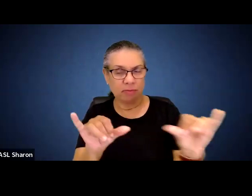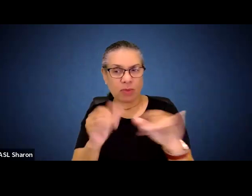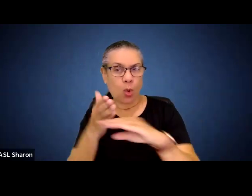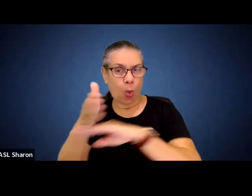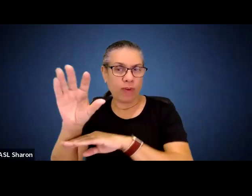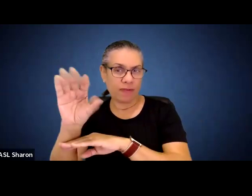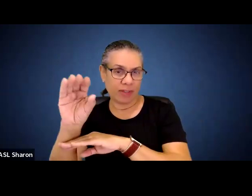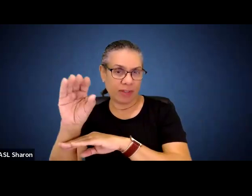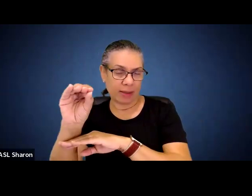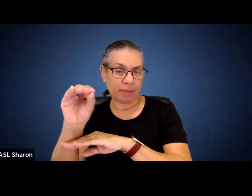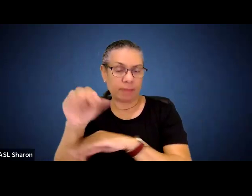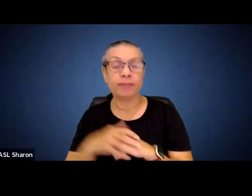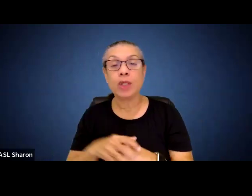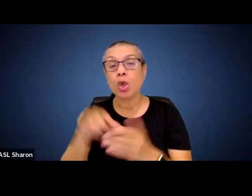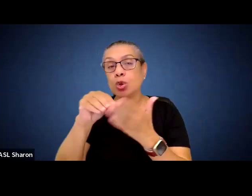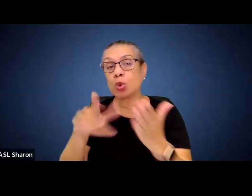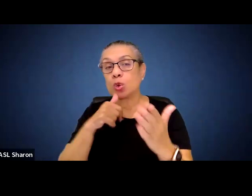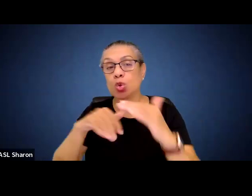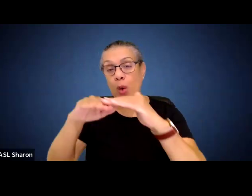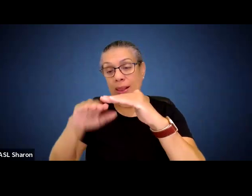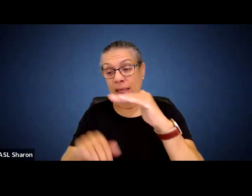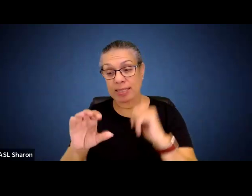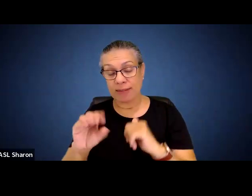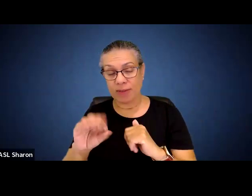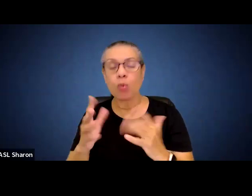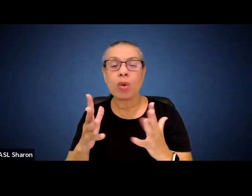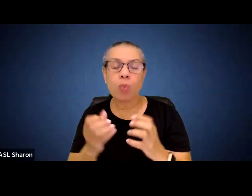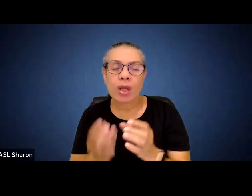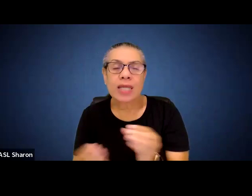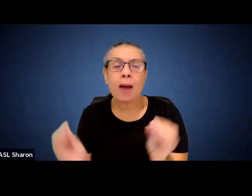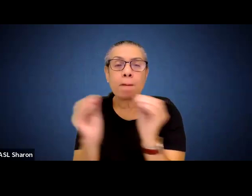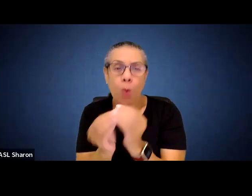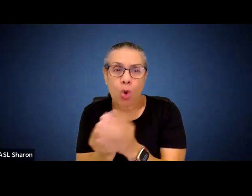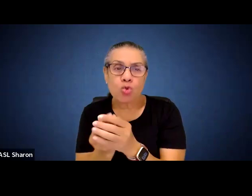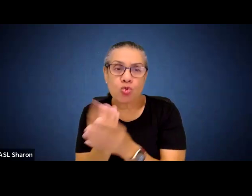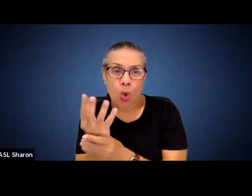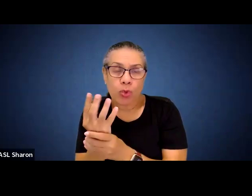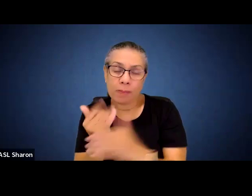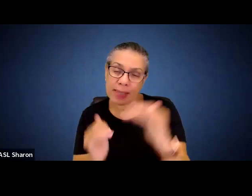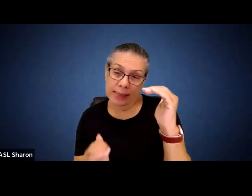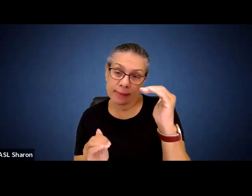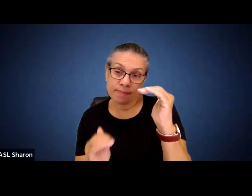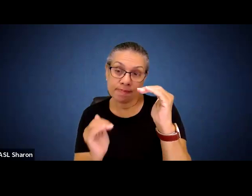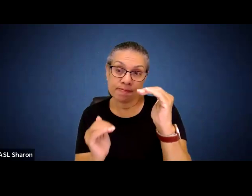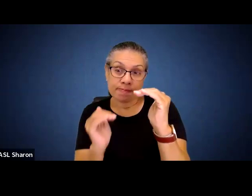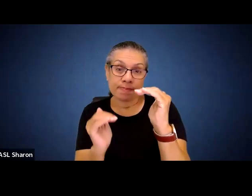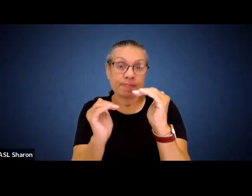We want lower performing students to have the highest possible growth, as that would mean they're closing achievement